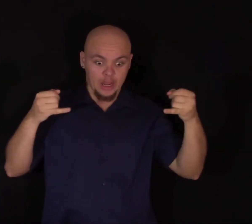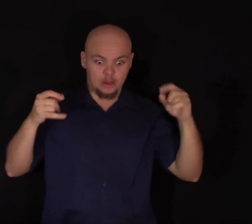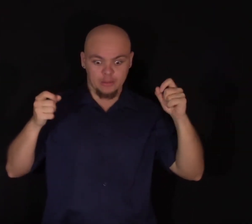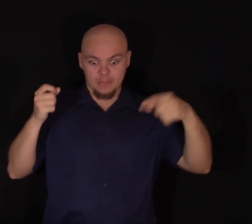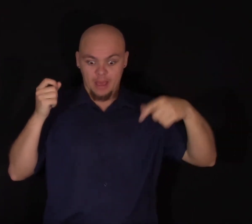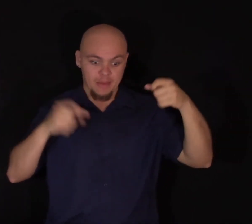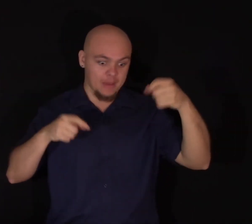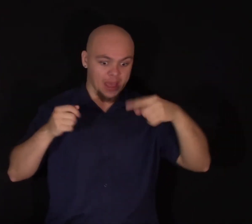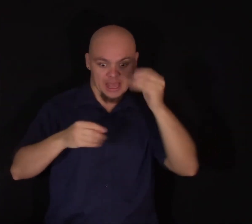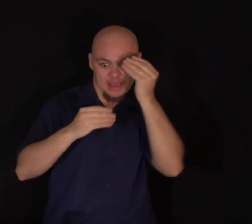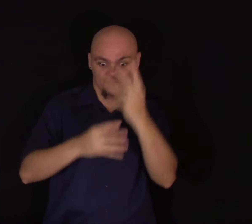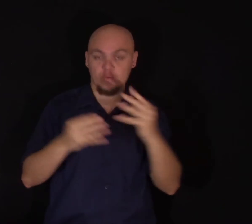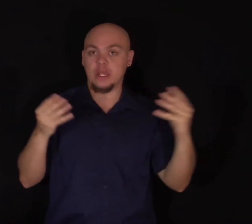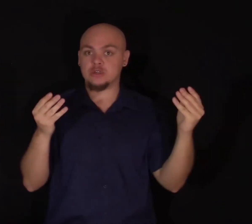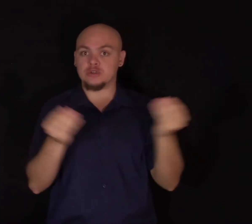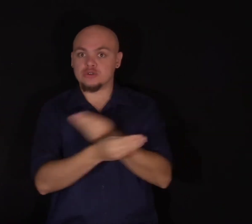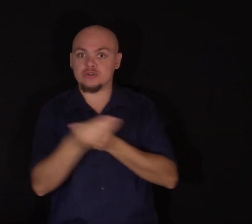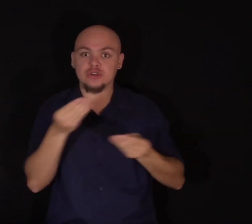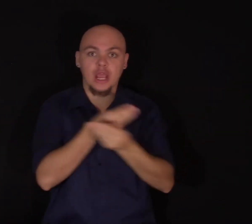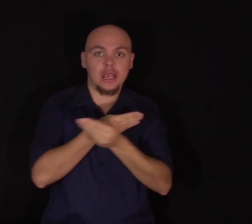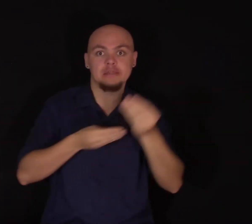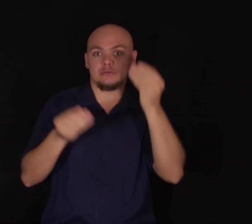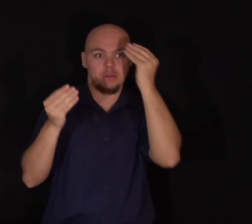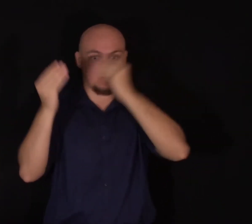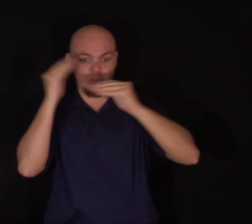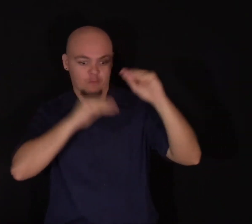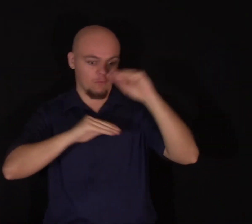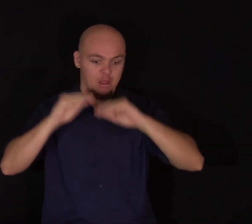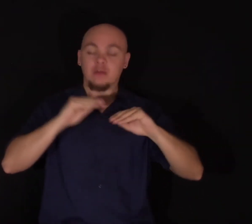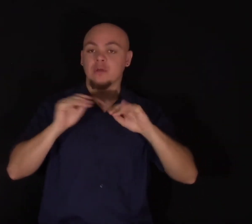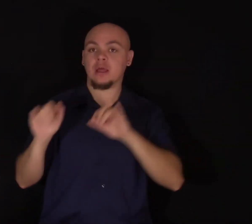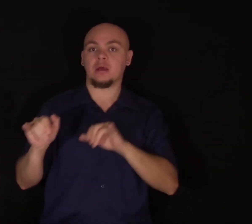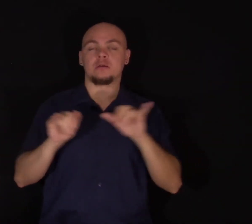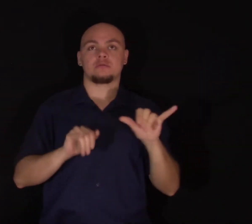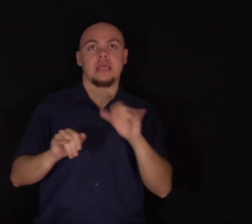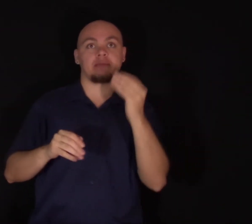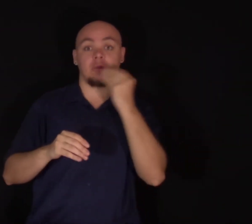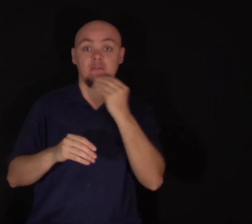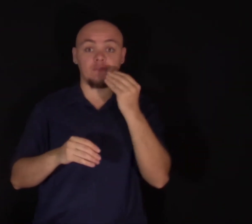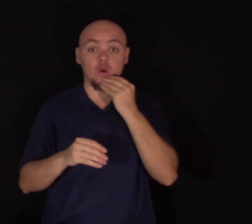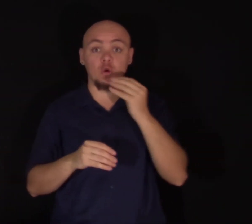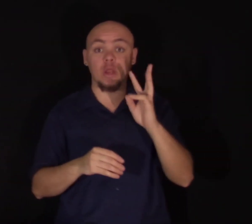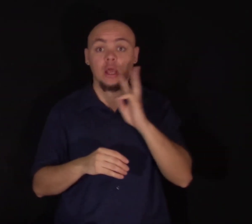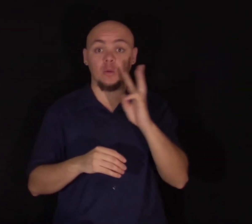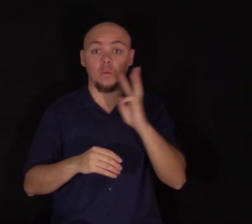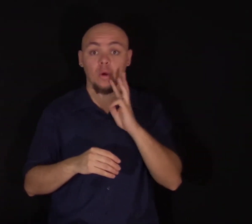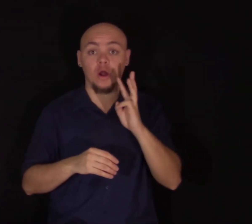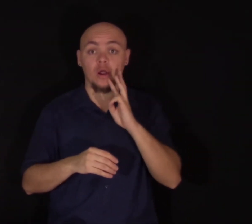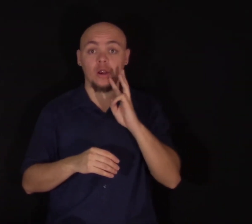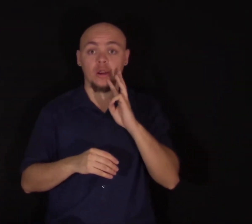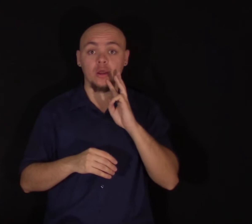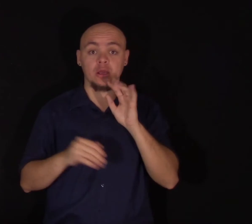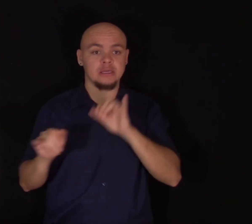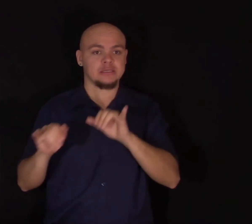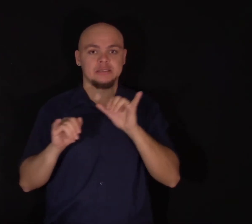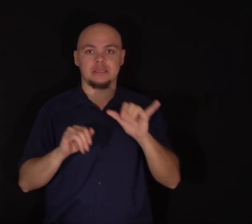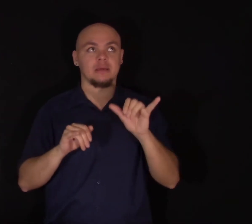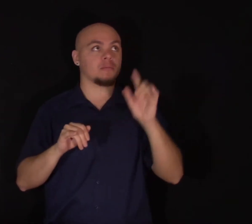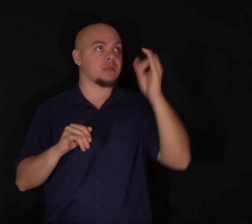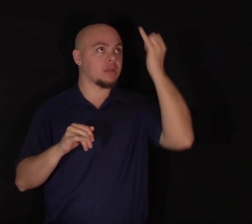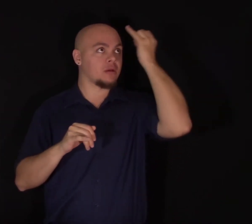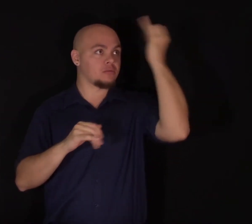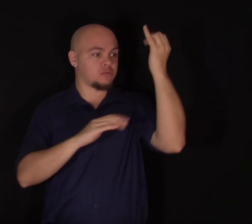firing and information is passing from one side of the brain to the next, much like food and water passes across roots of a redwood tree.